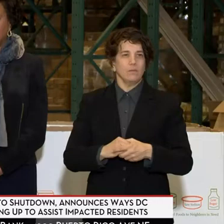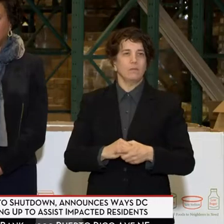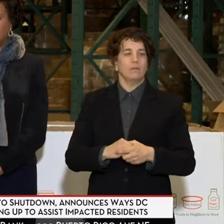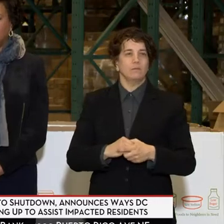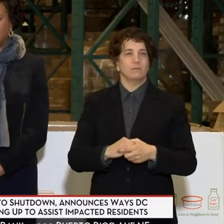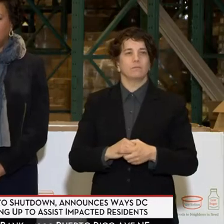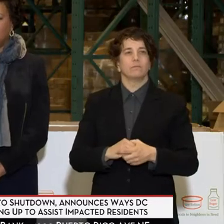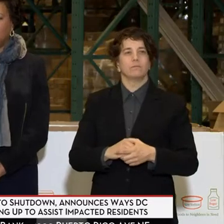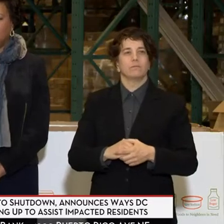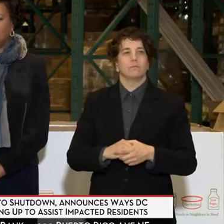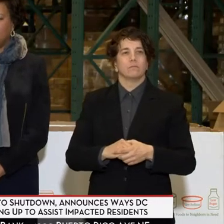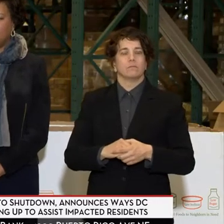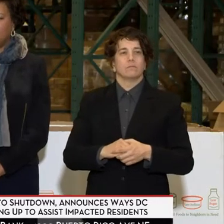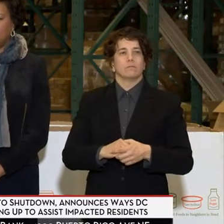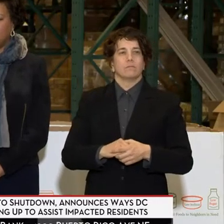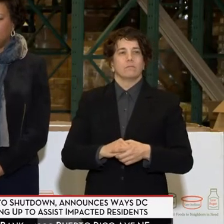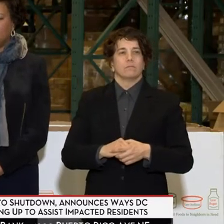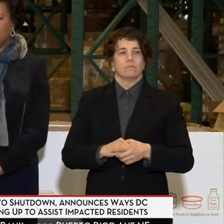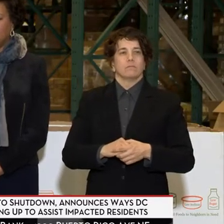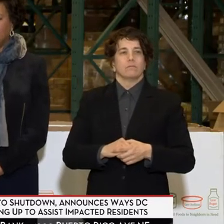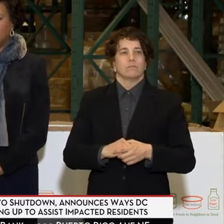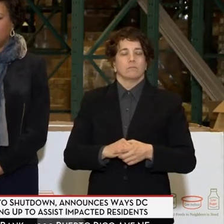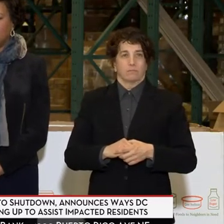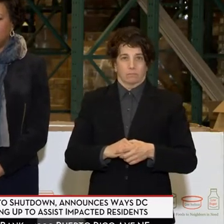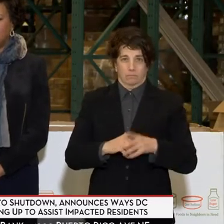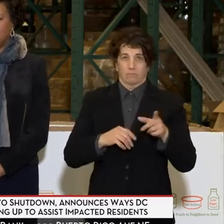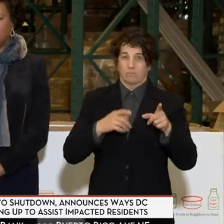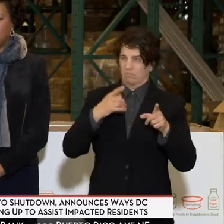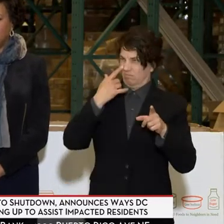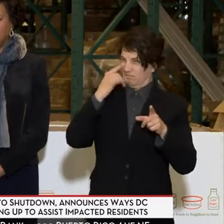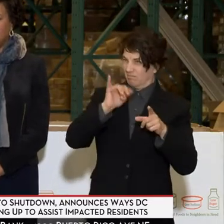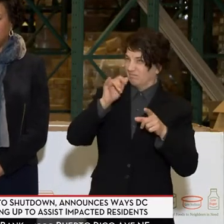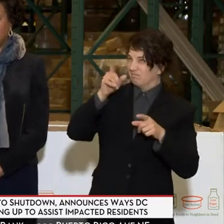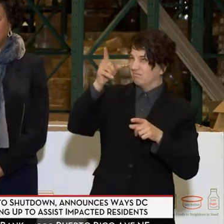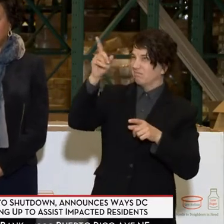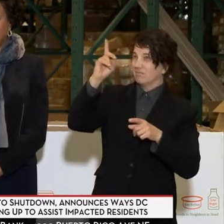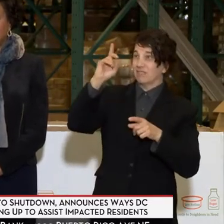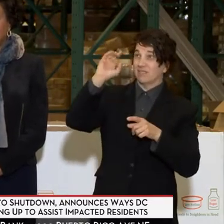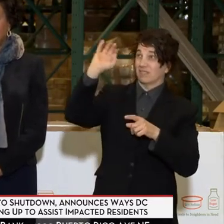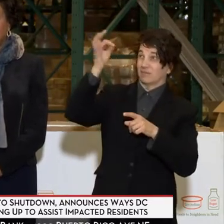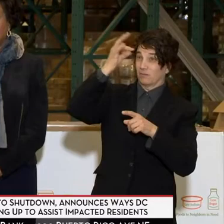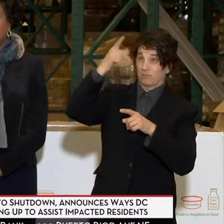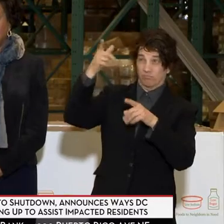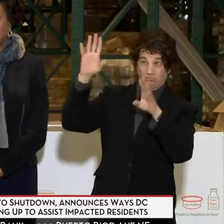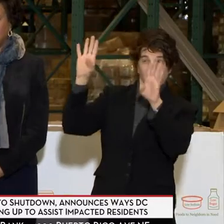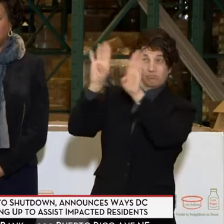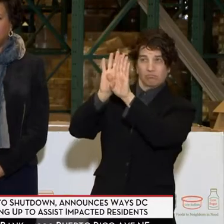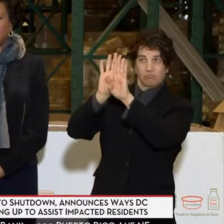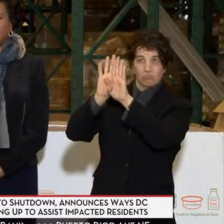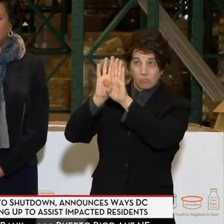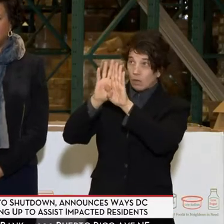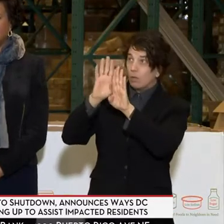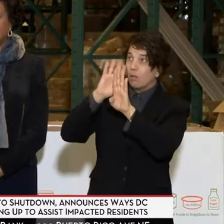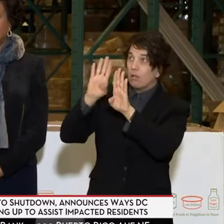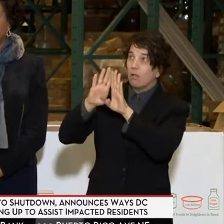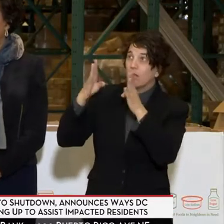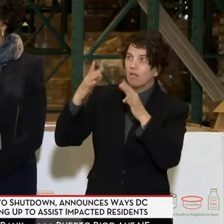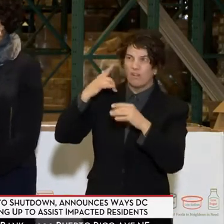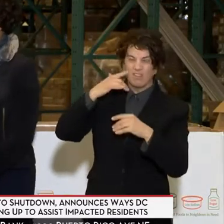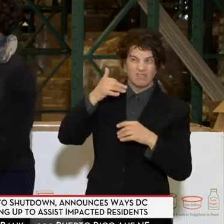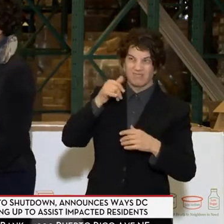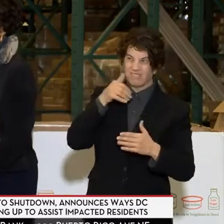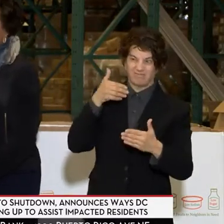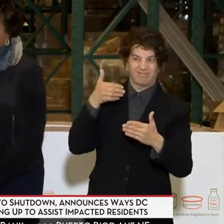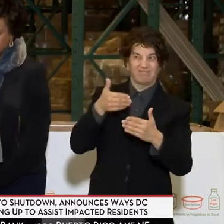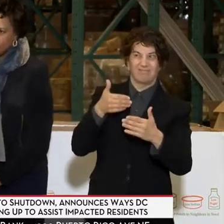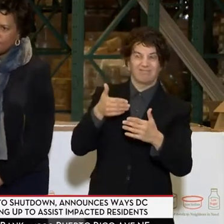go I'm very pleased, I must tell you, for what the Capital Area Feed Bank is doing, because I don't know how you're able